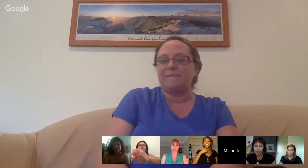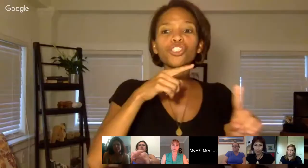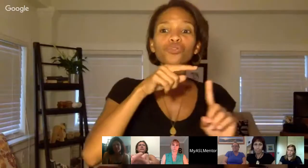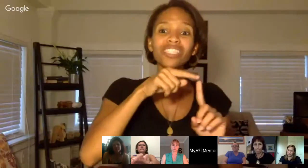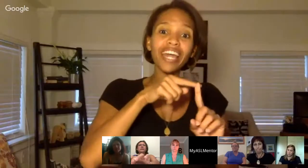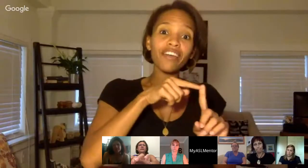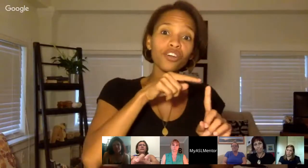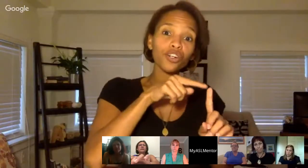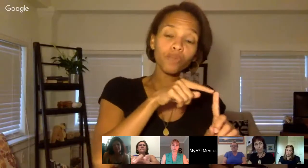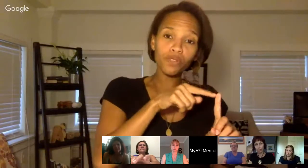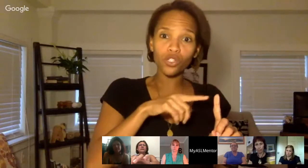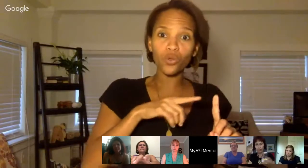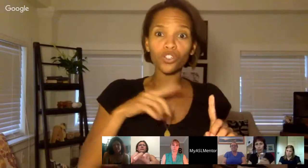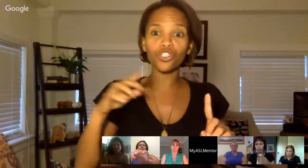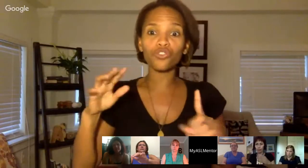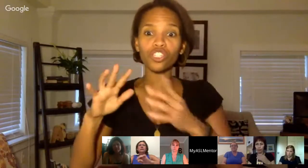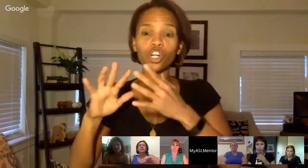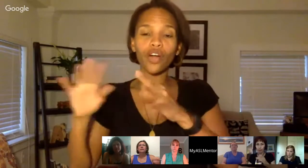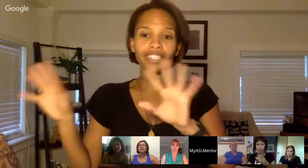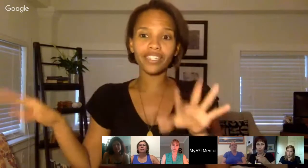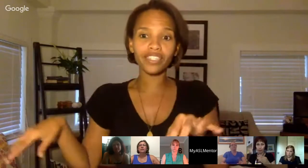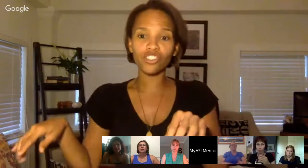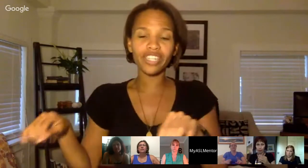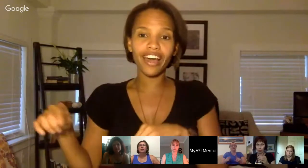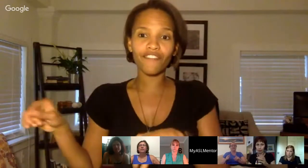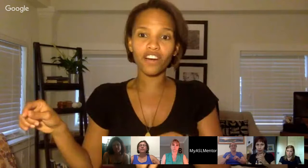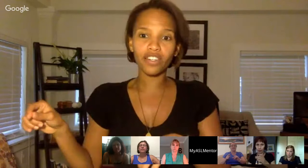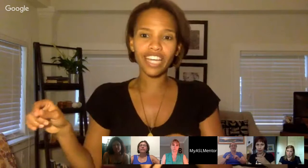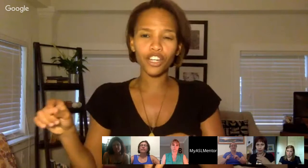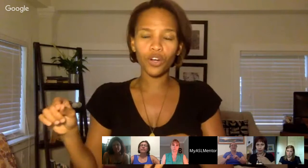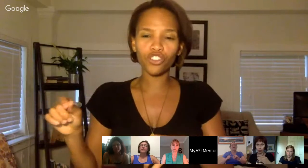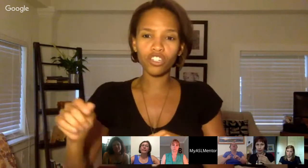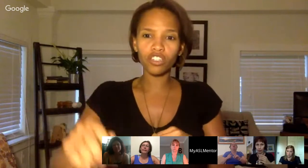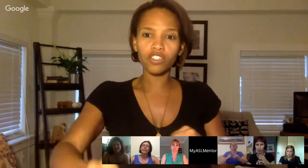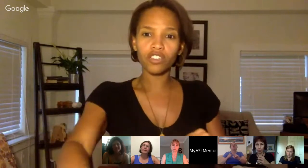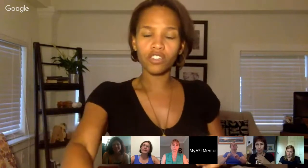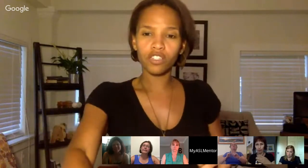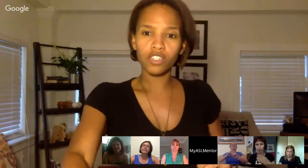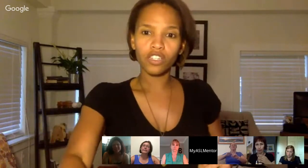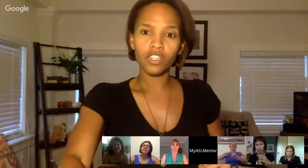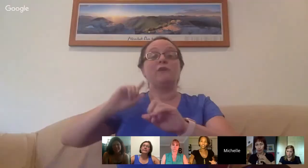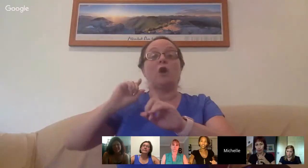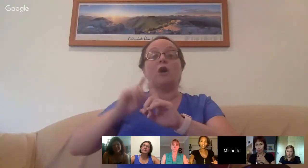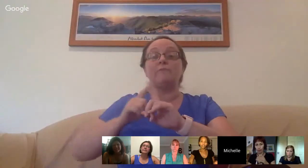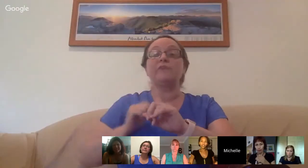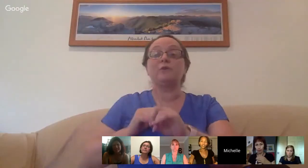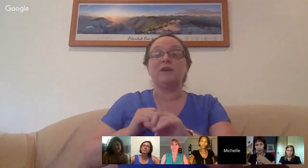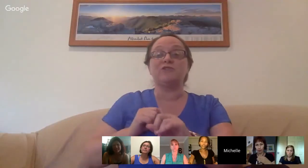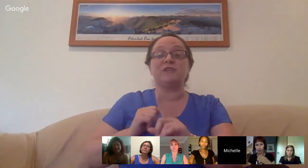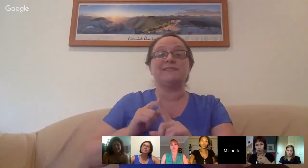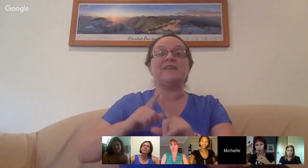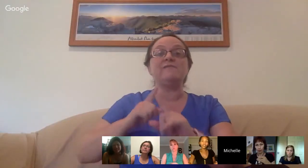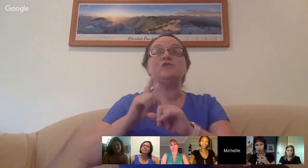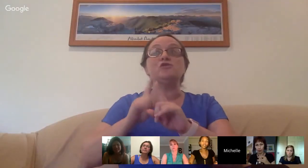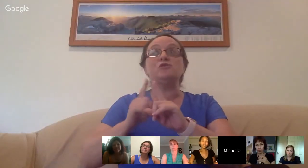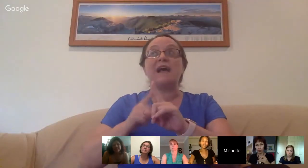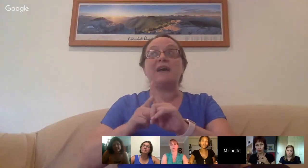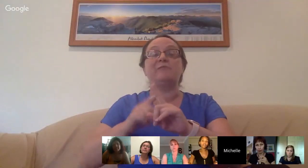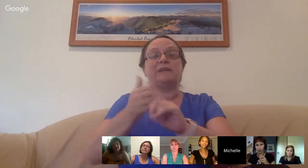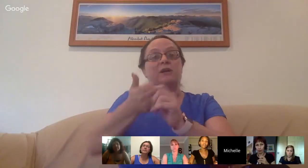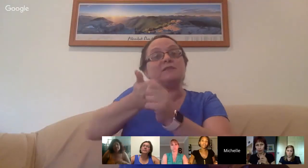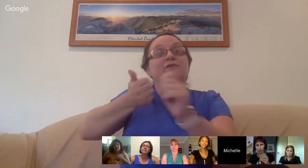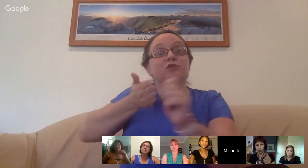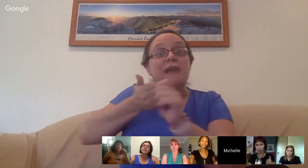you're saying, do you say the oops, or do you just correct it and just say have fun? Is that your question? The question is, if you